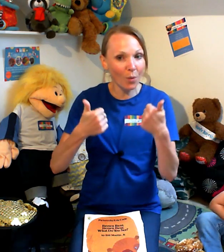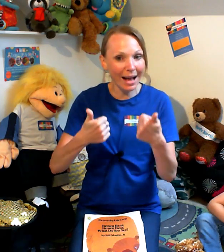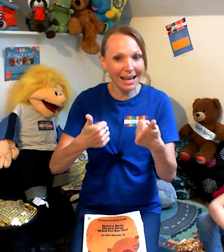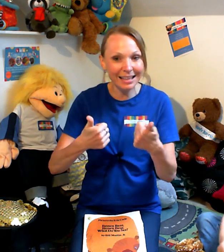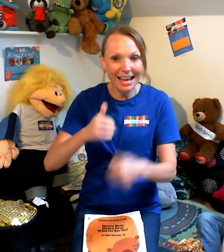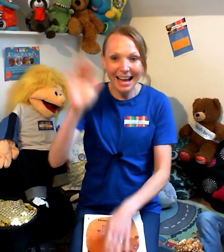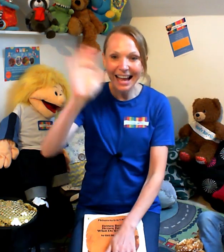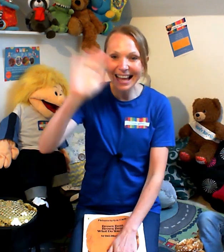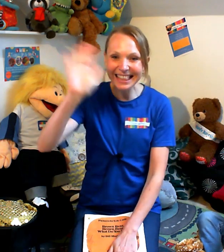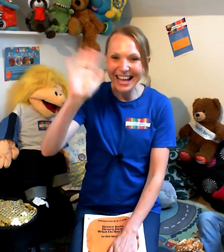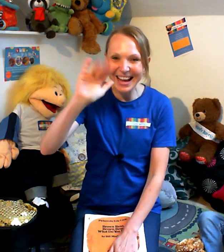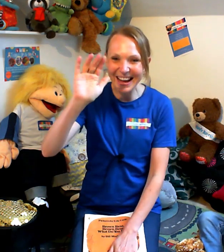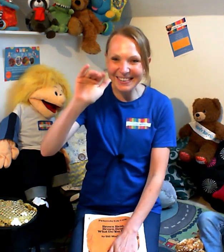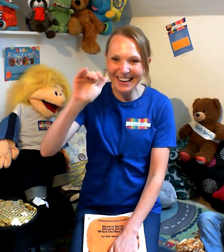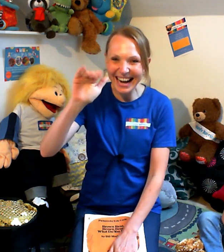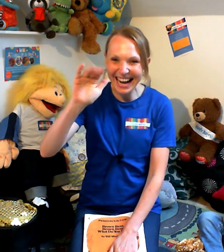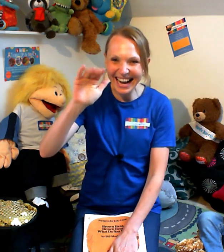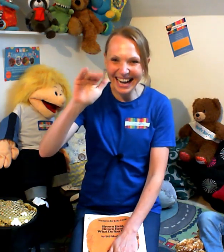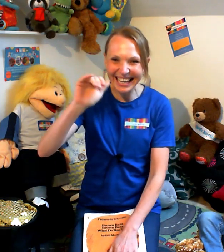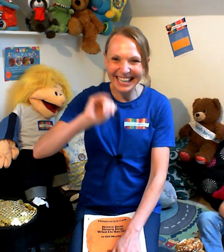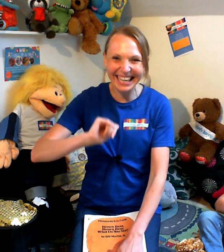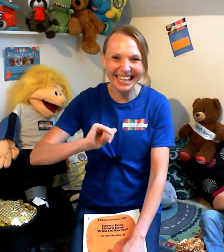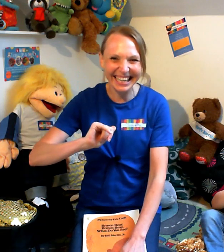well. Hello! Hi!